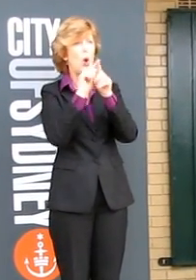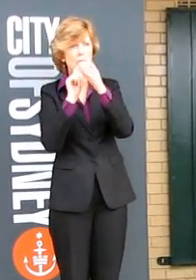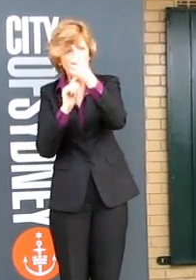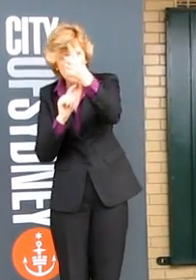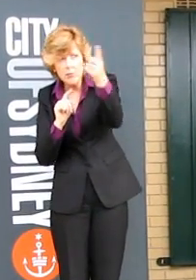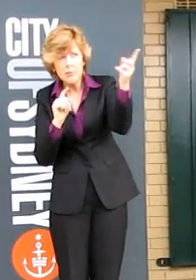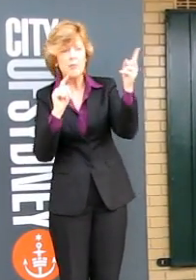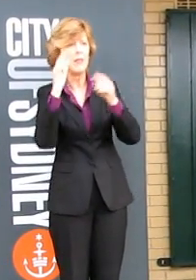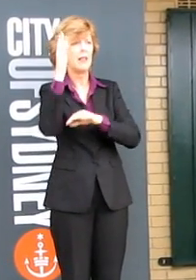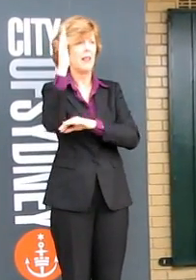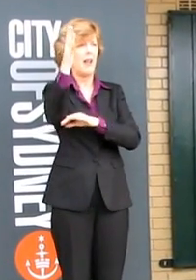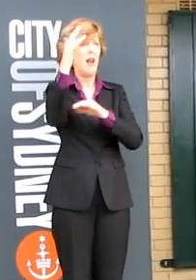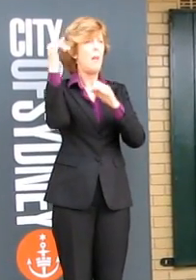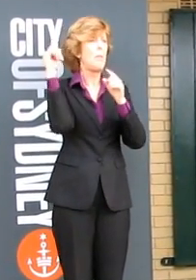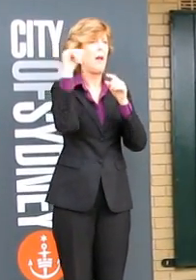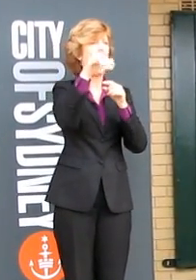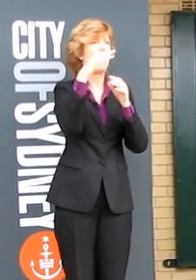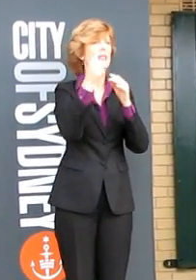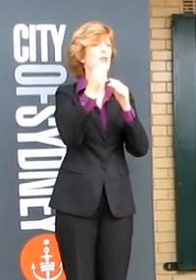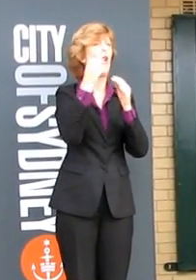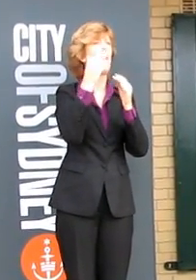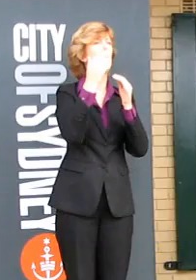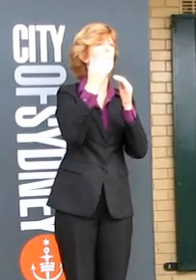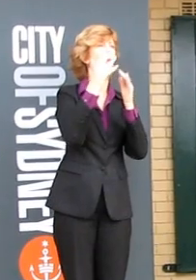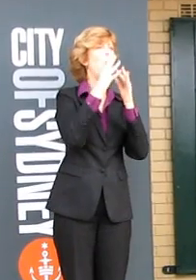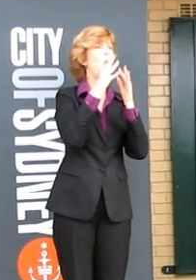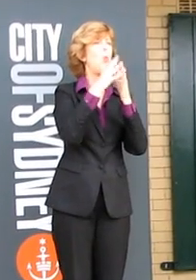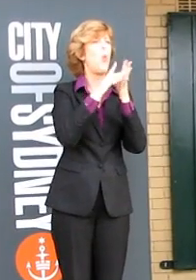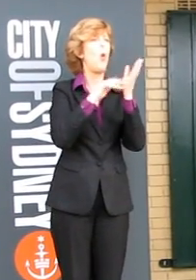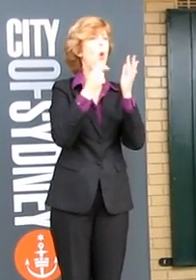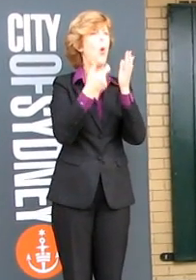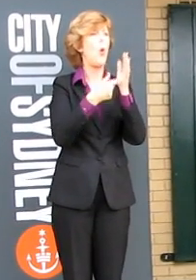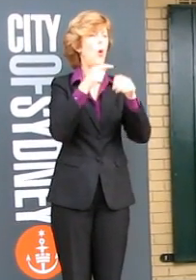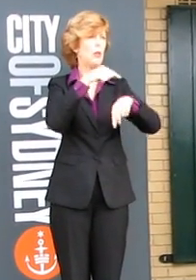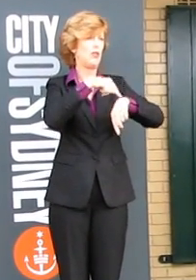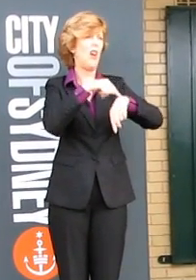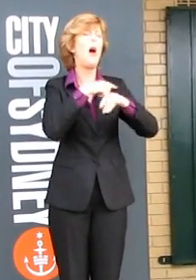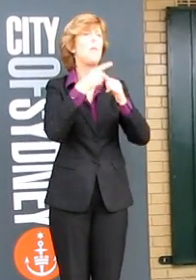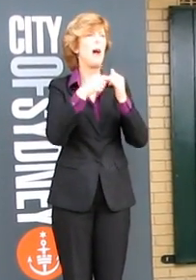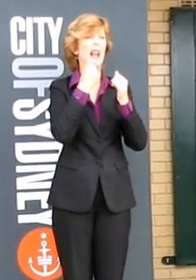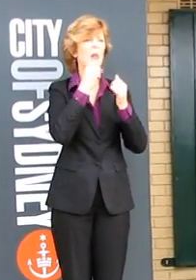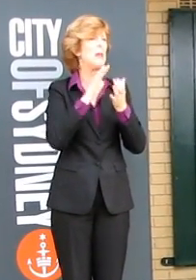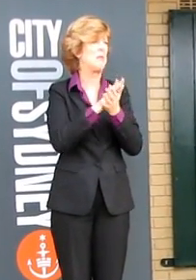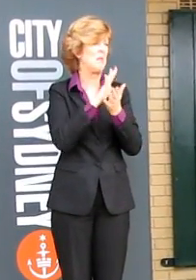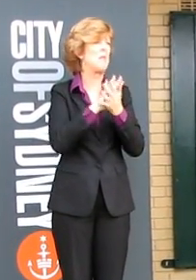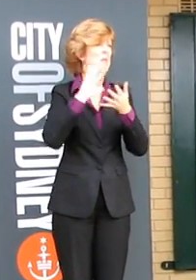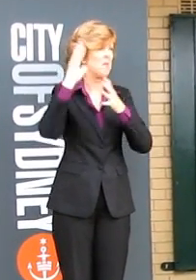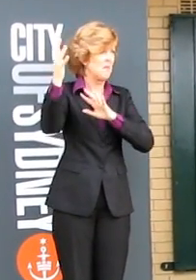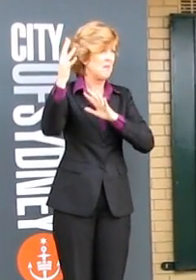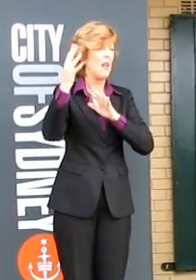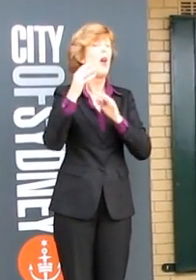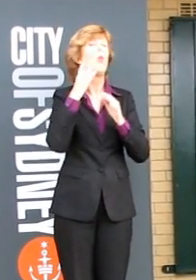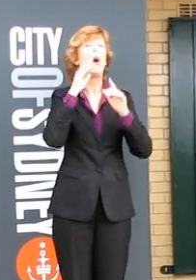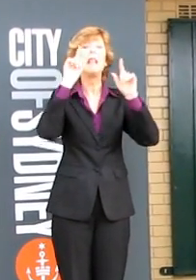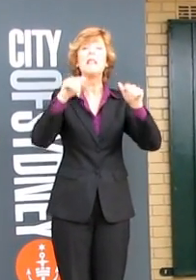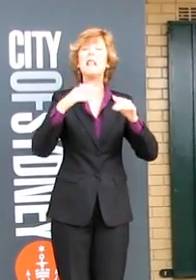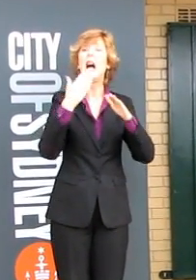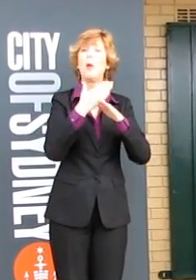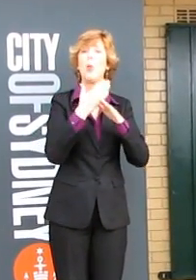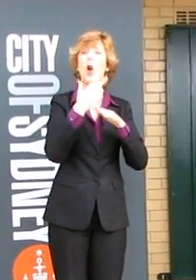from the interwar period. But it was a very shabby place, and when we began work in